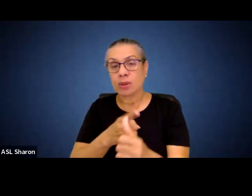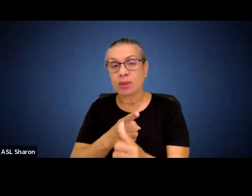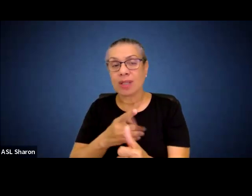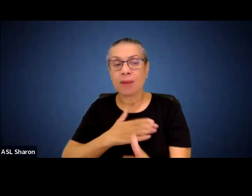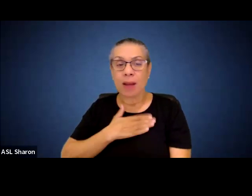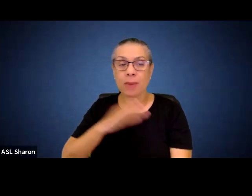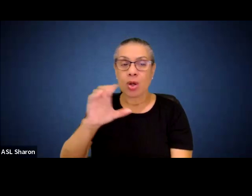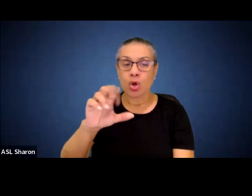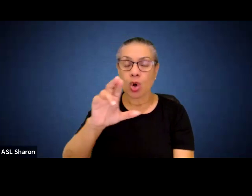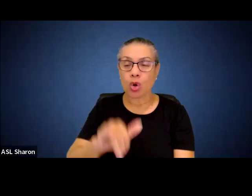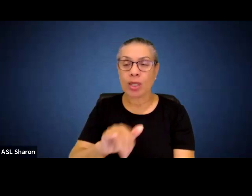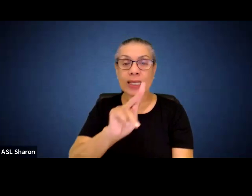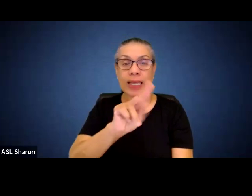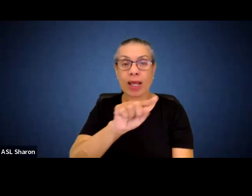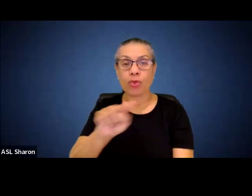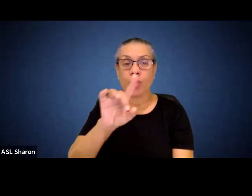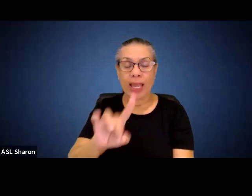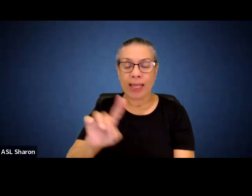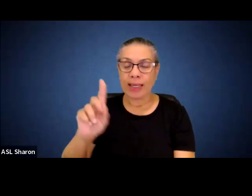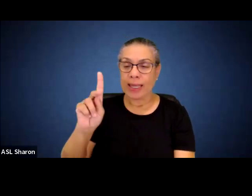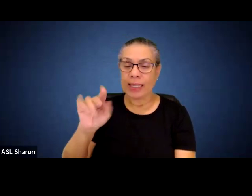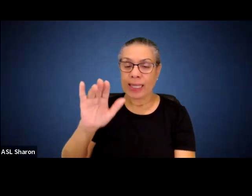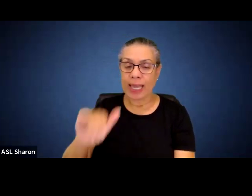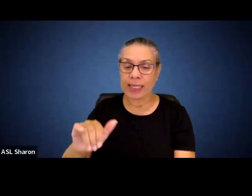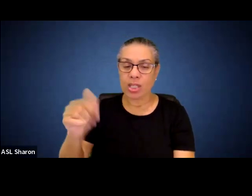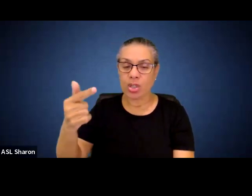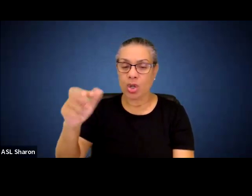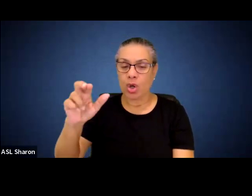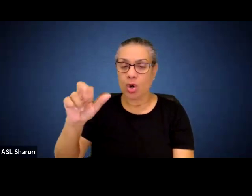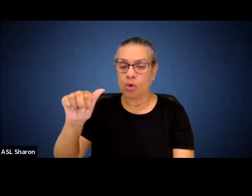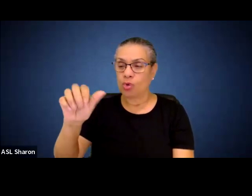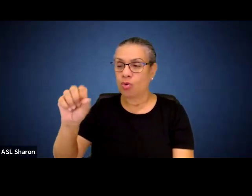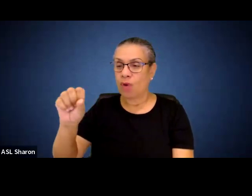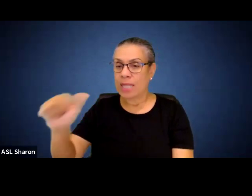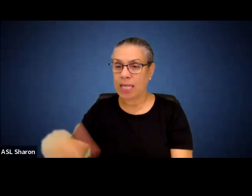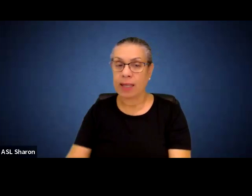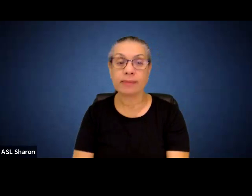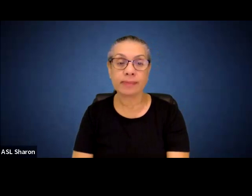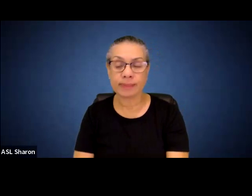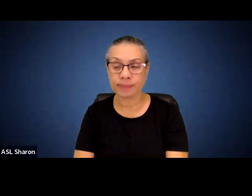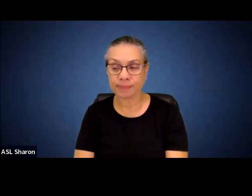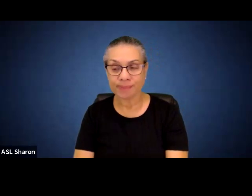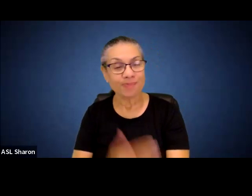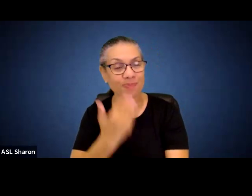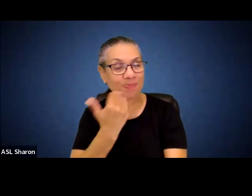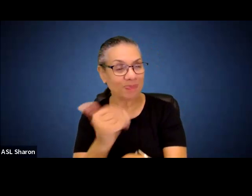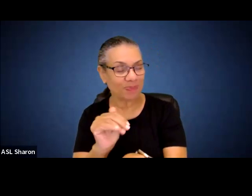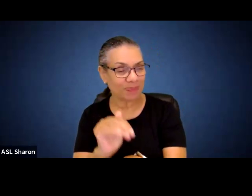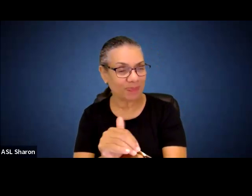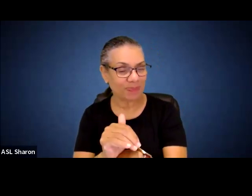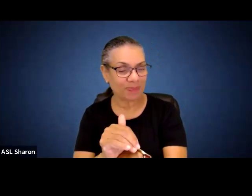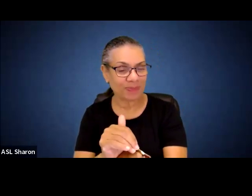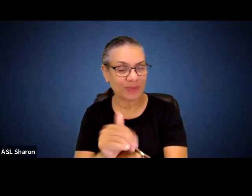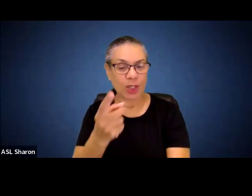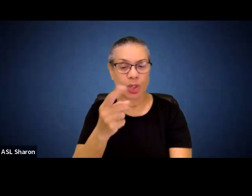welcome Curley K-8 school leader, Katie Grassa. Katie? Good evening. My name